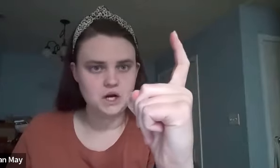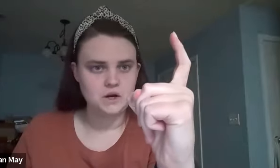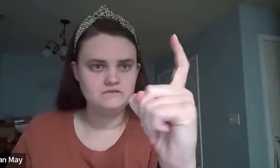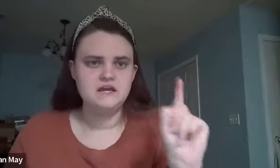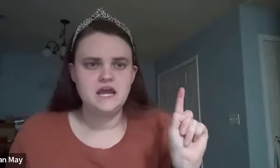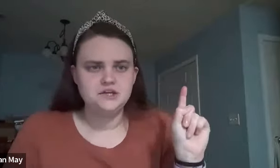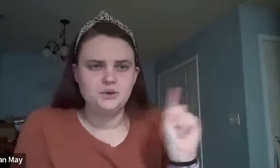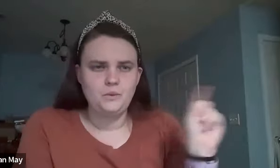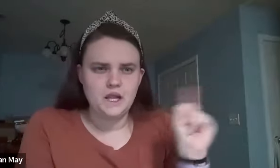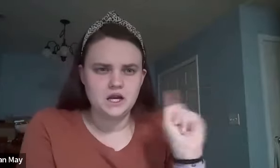curve. And you go where.